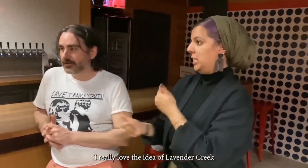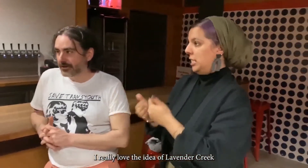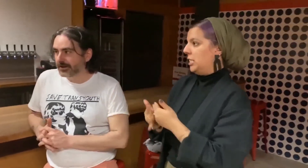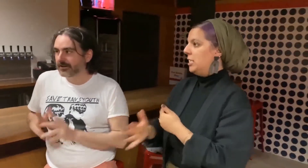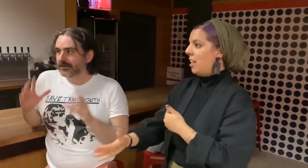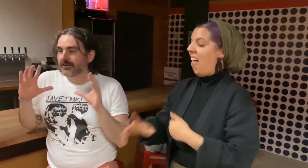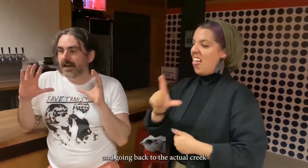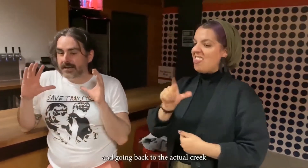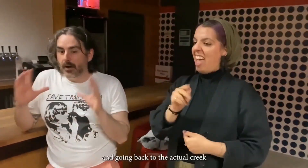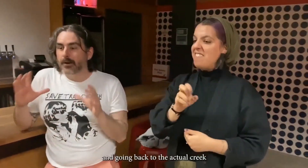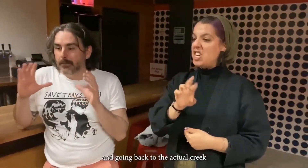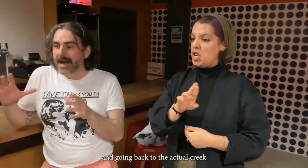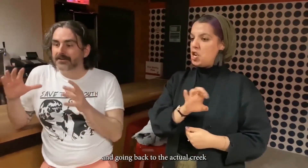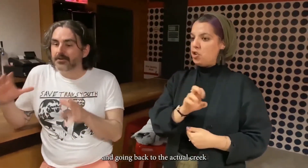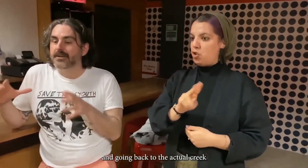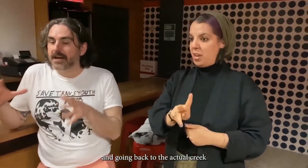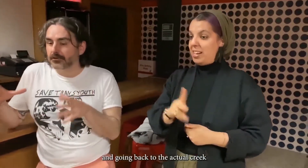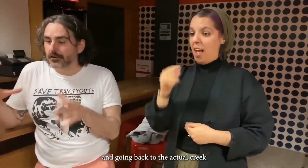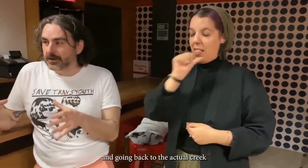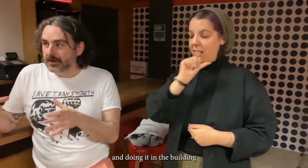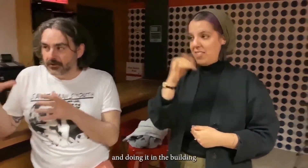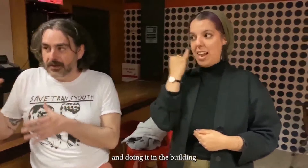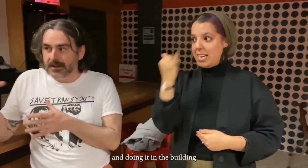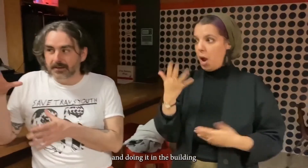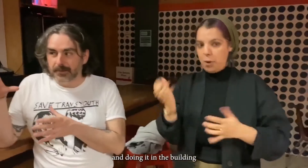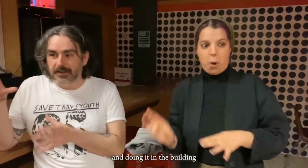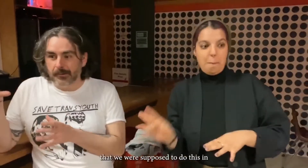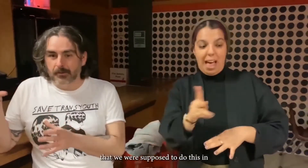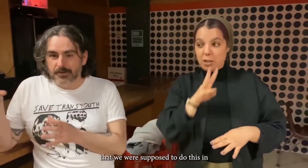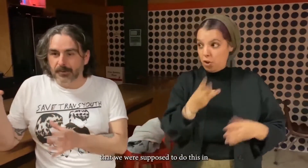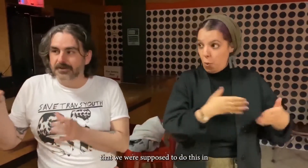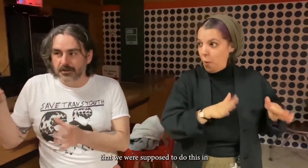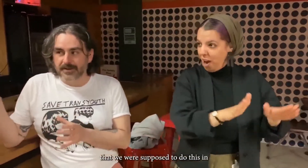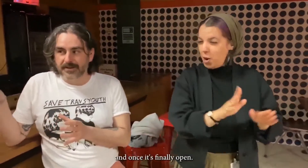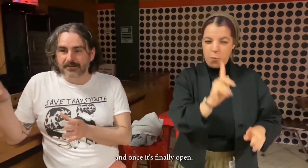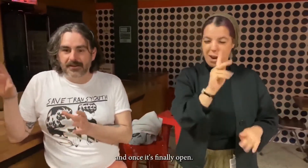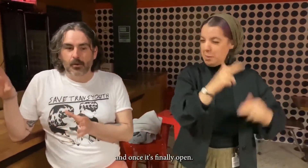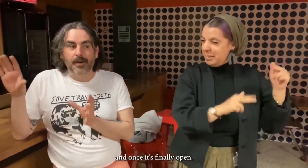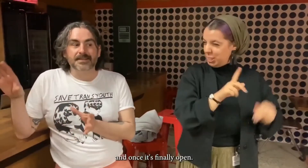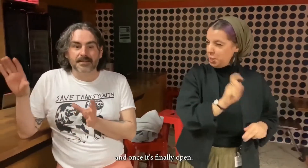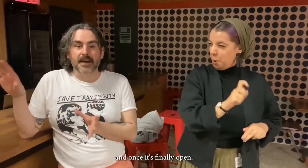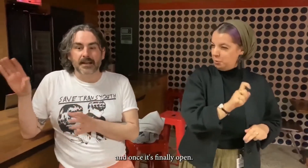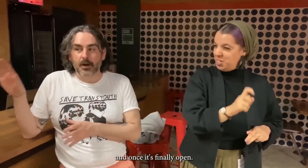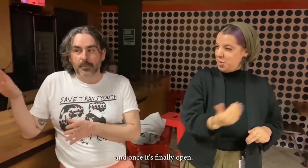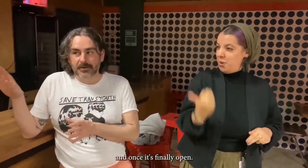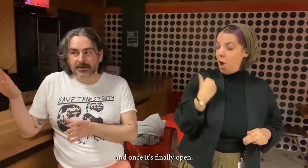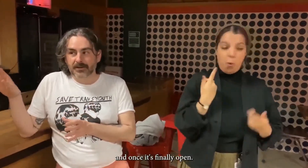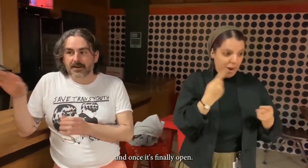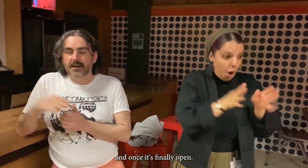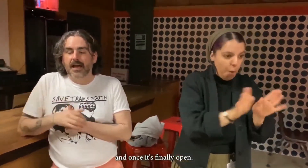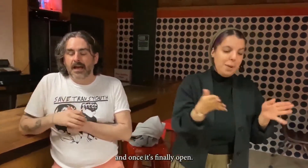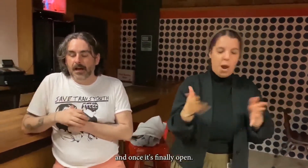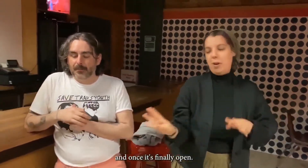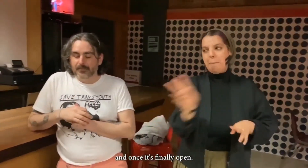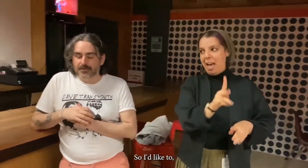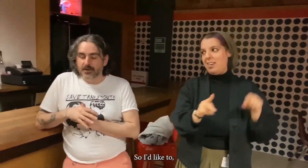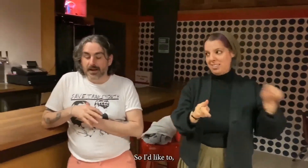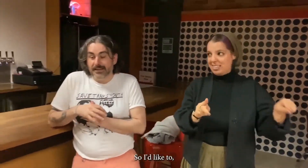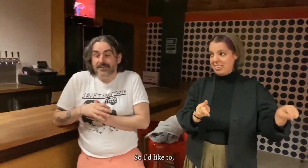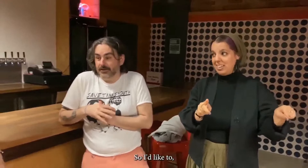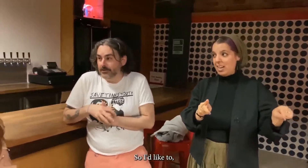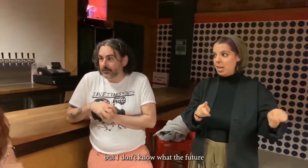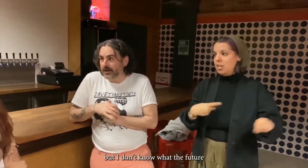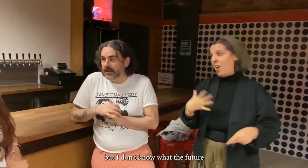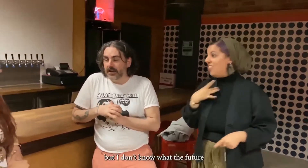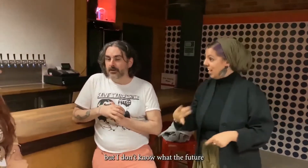of Lavender Creek and going back to the actual creek and doing it in the building that we were supposed to do this in once it's finally open. So